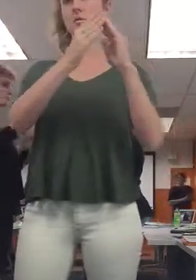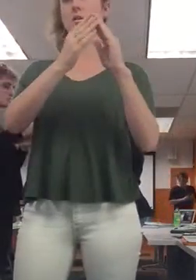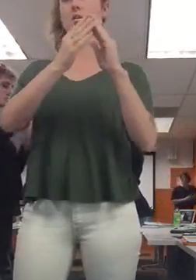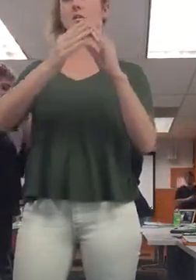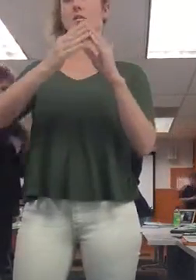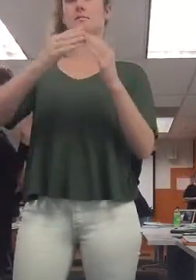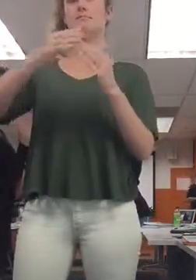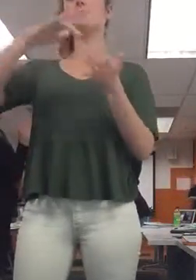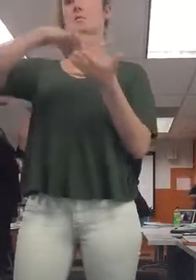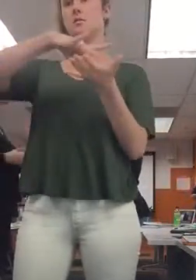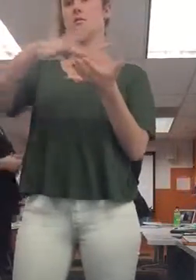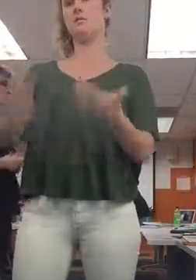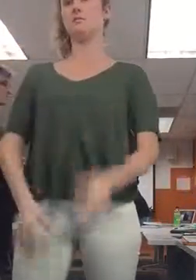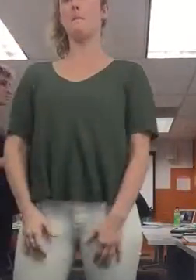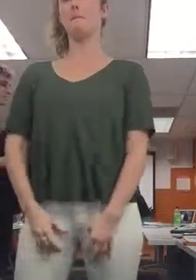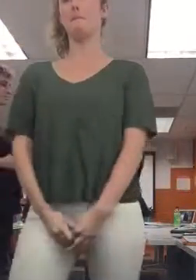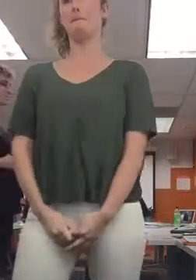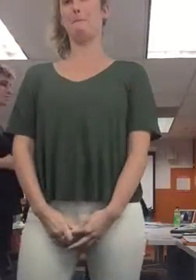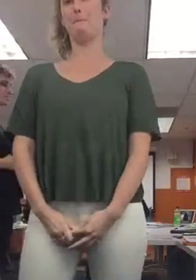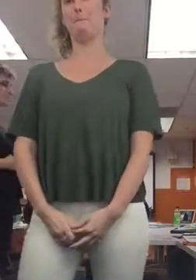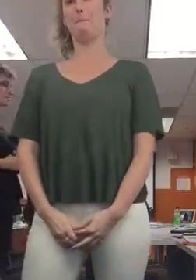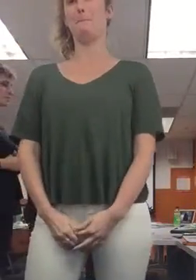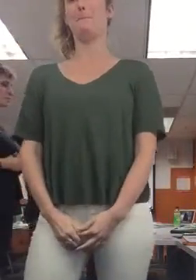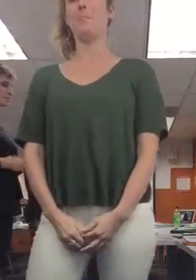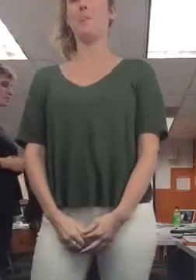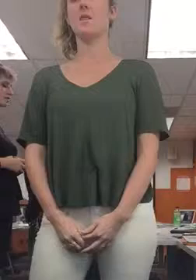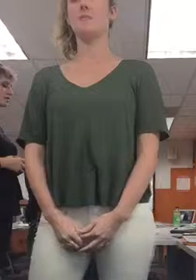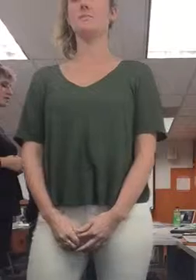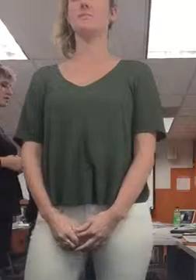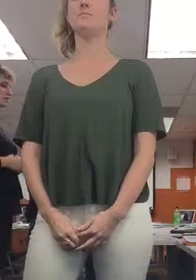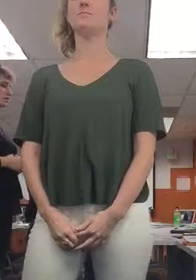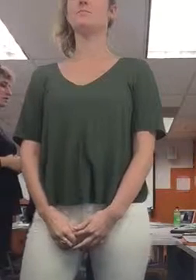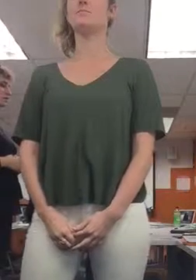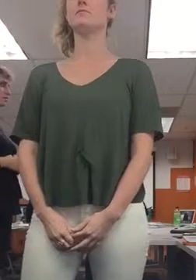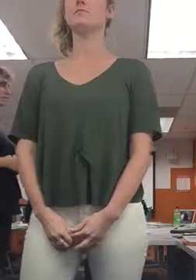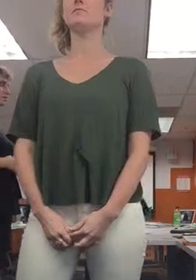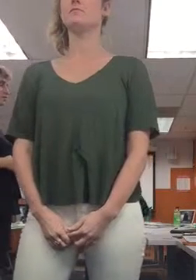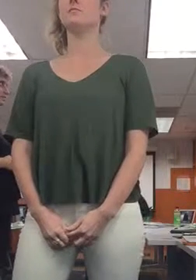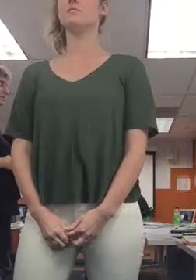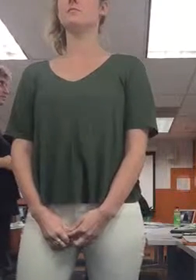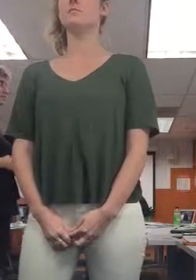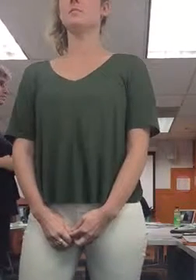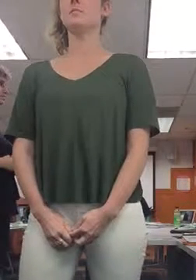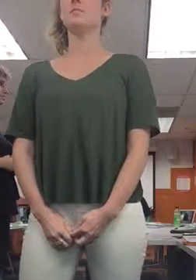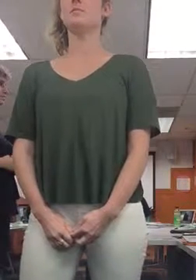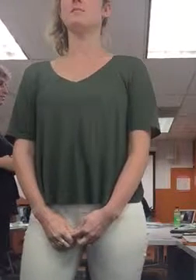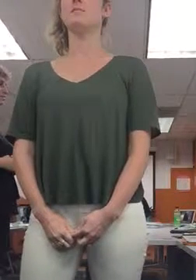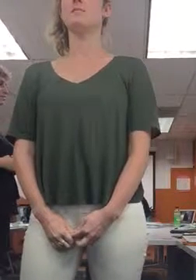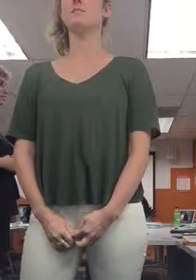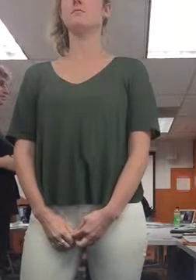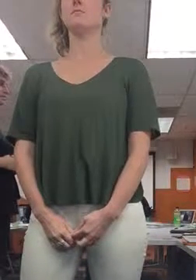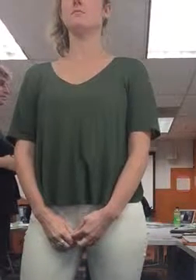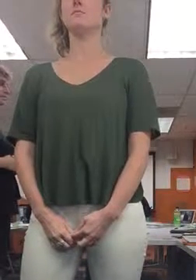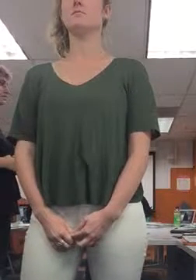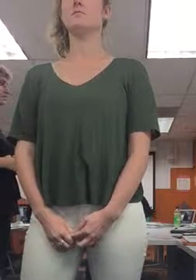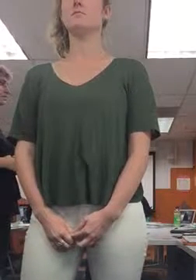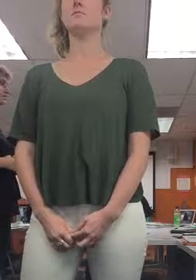Focused. Although the middle class population began to decentralize out of the central cities before World War II, the flood of